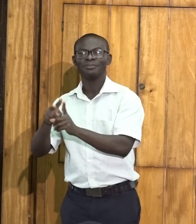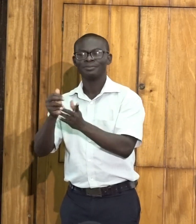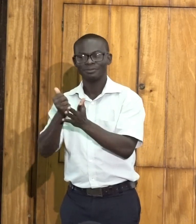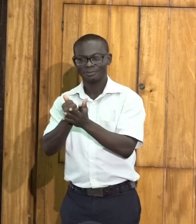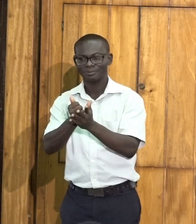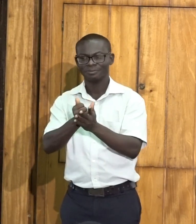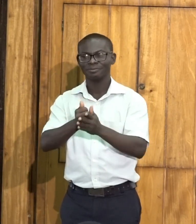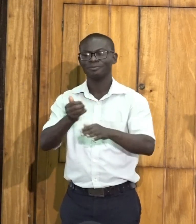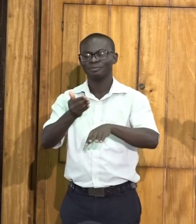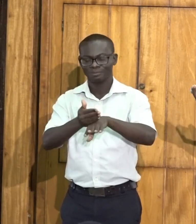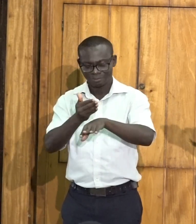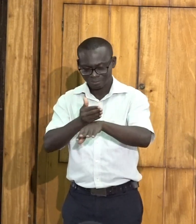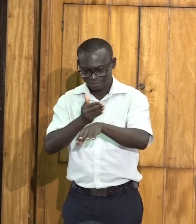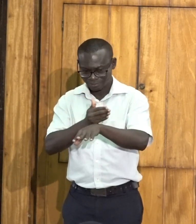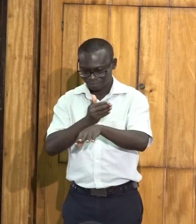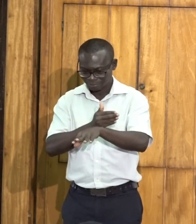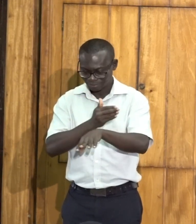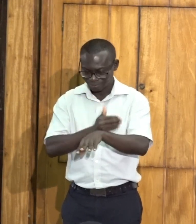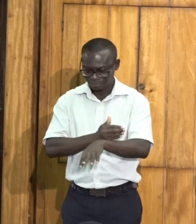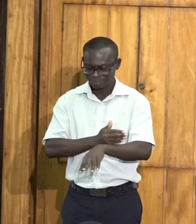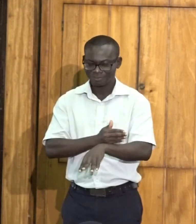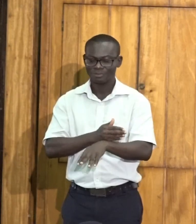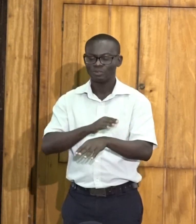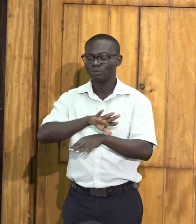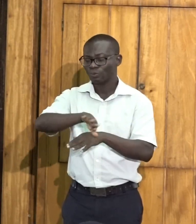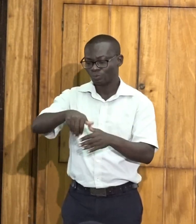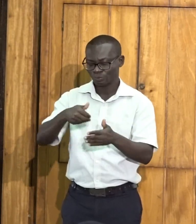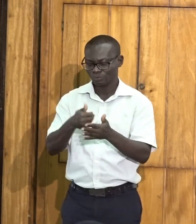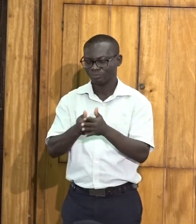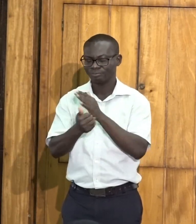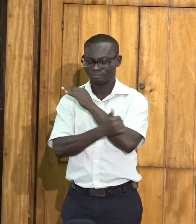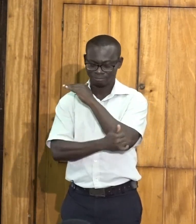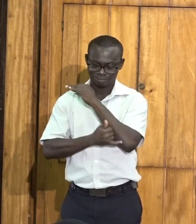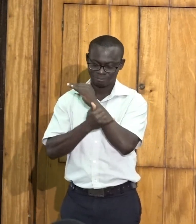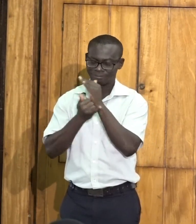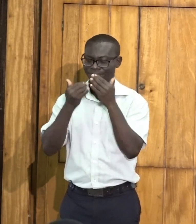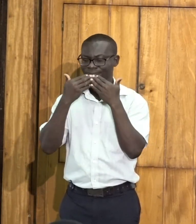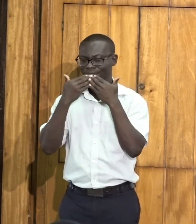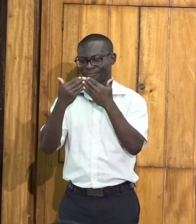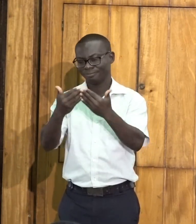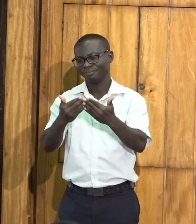up throughout the country. Thank you.